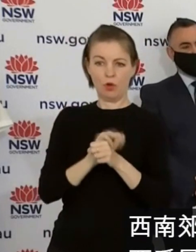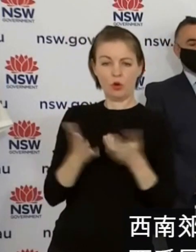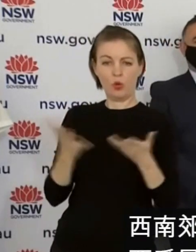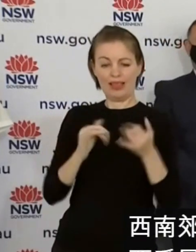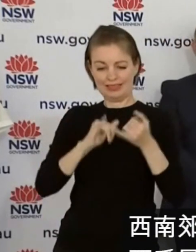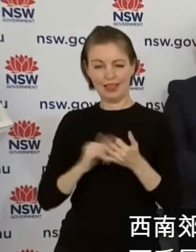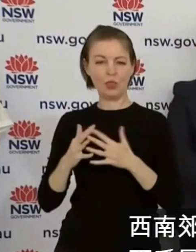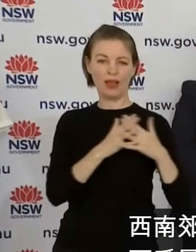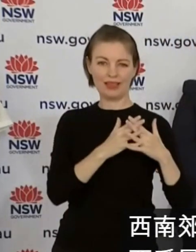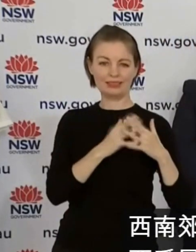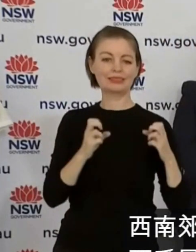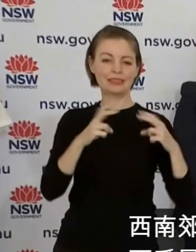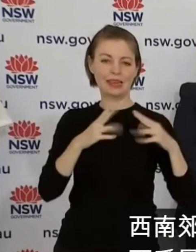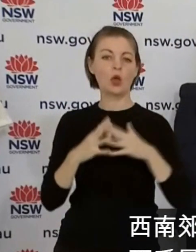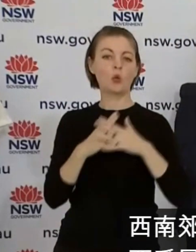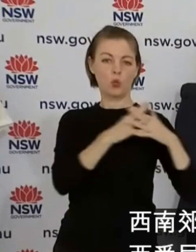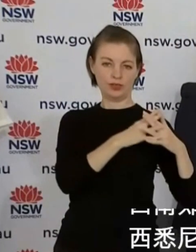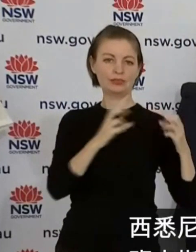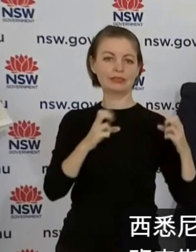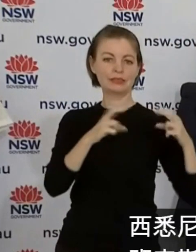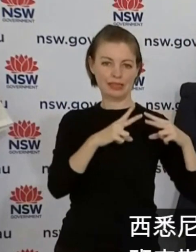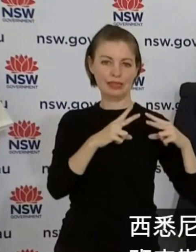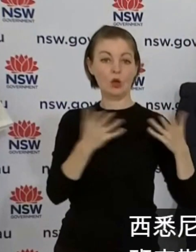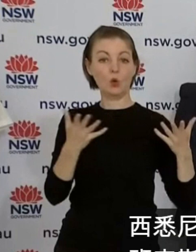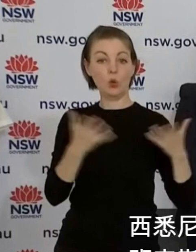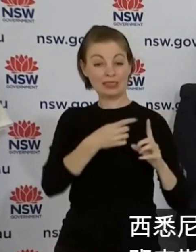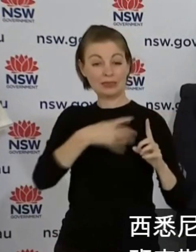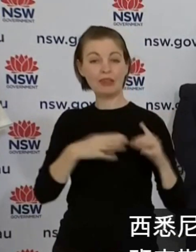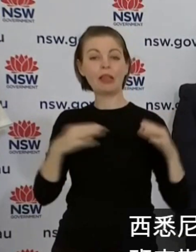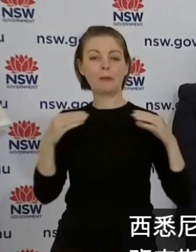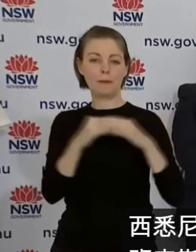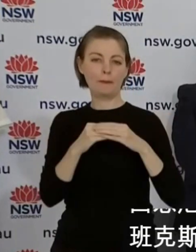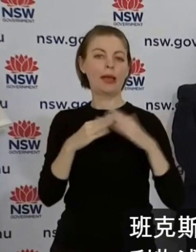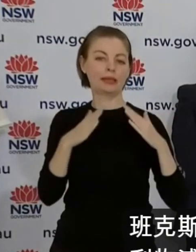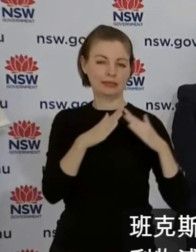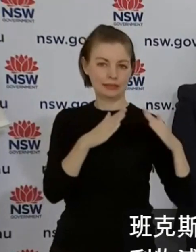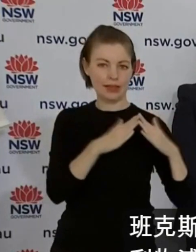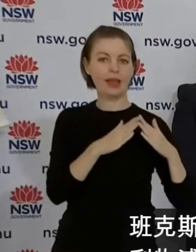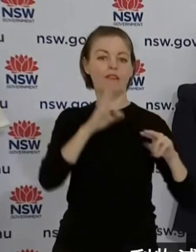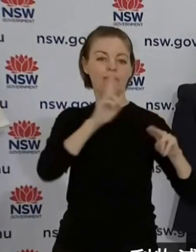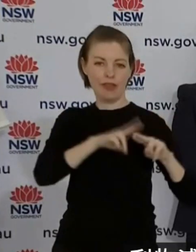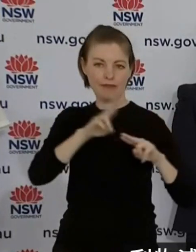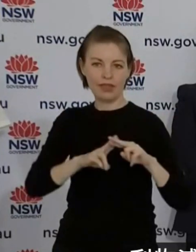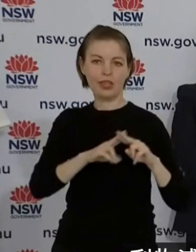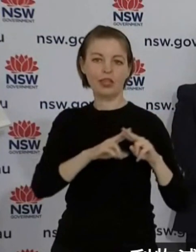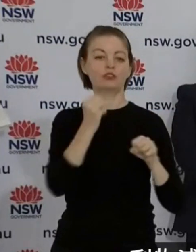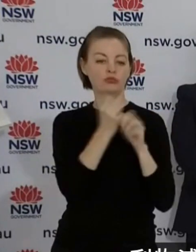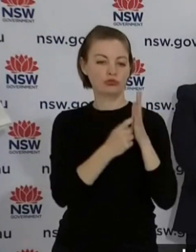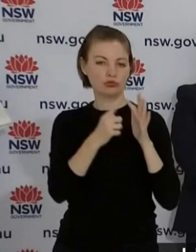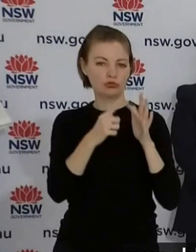western Sydney, particularly Bankstown, Fairfield, Greenacre, Liverpool,